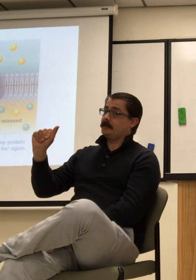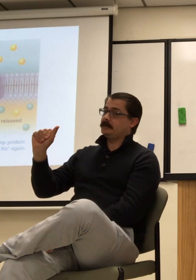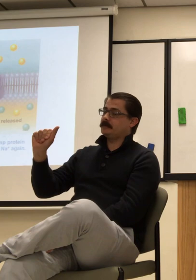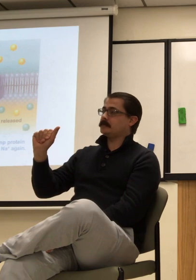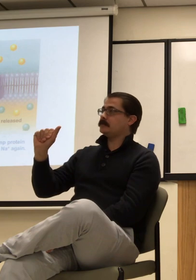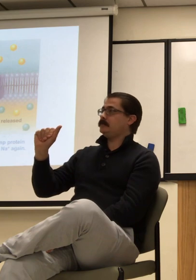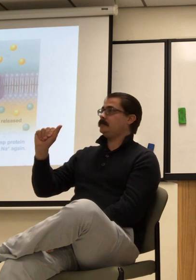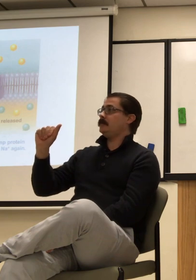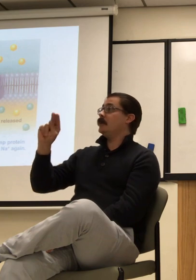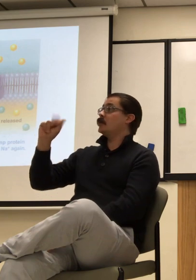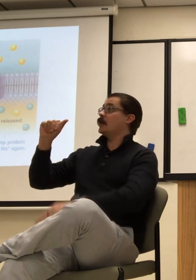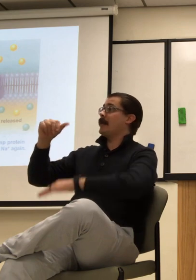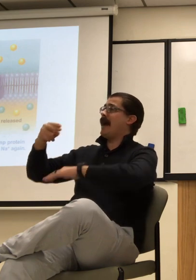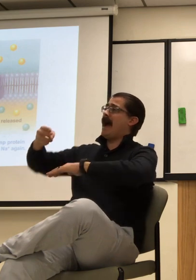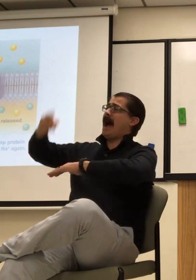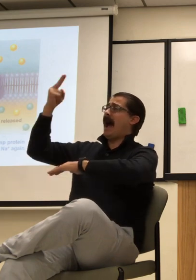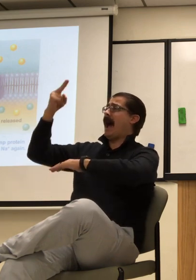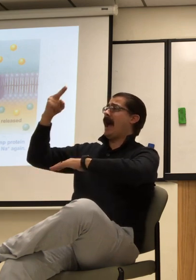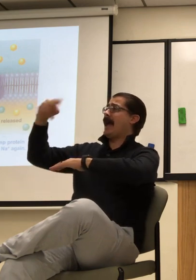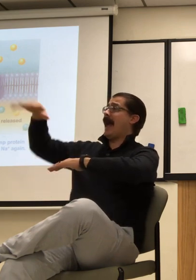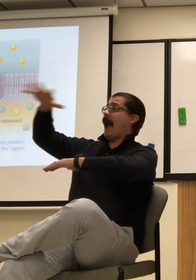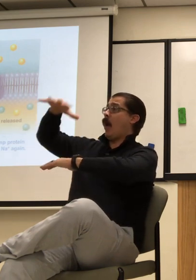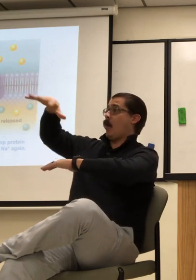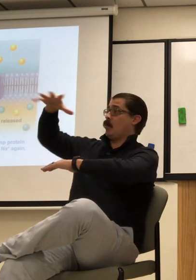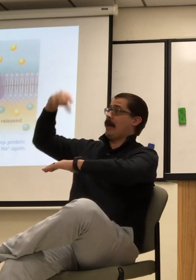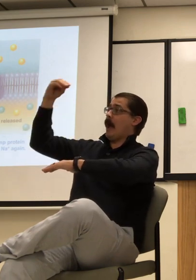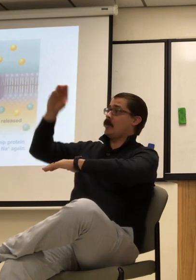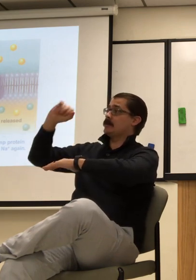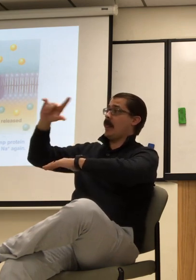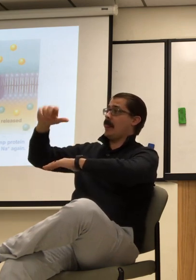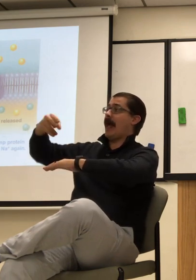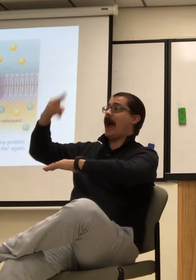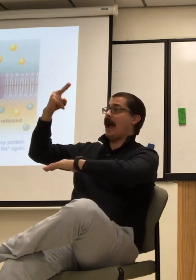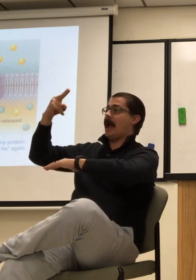it's high here, and then